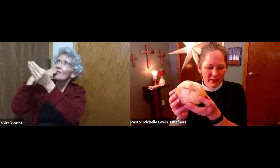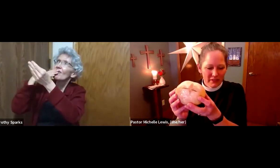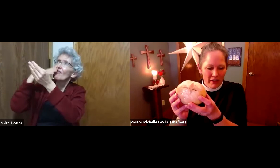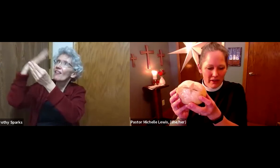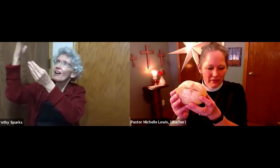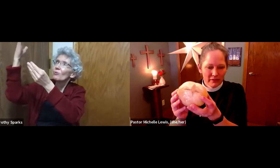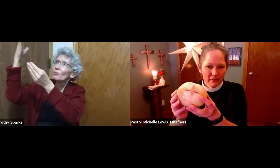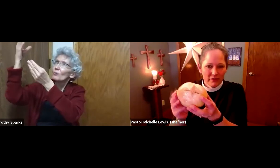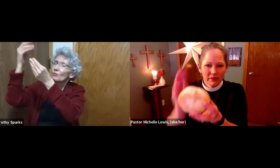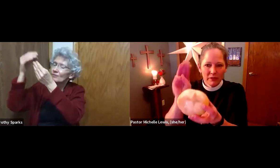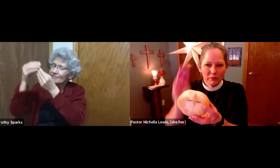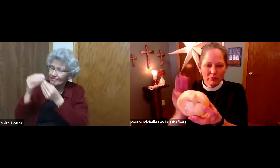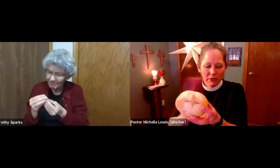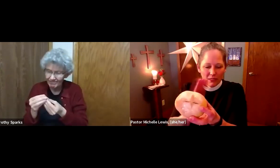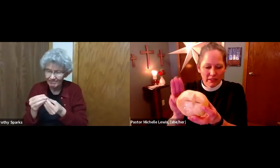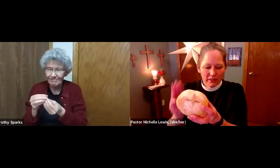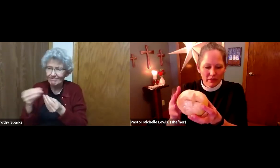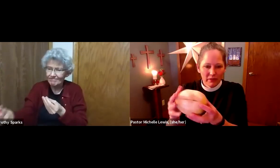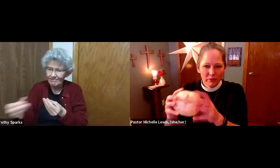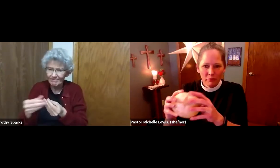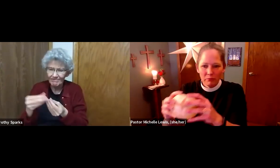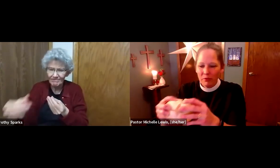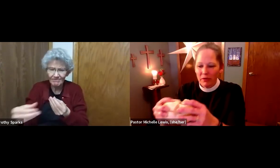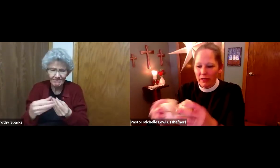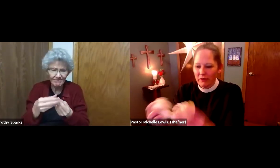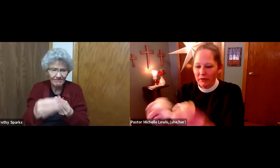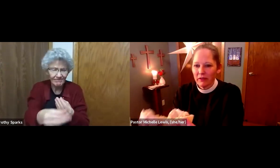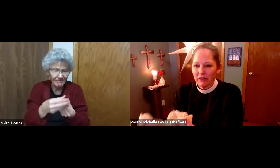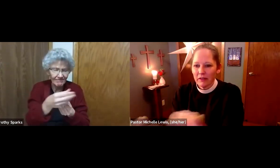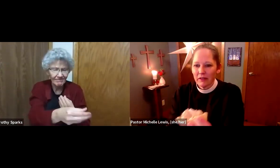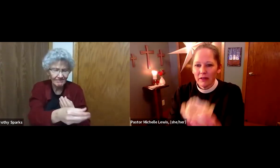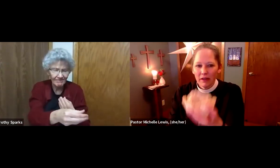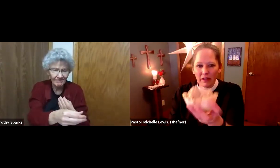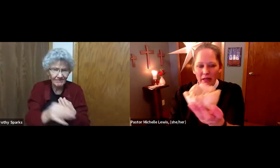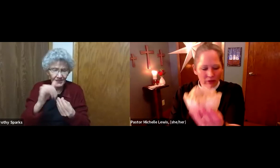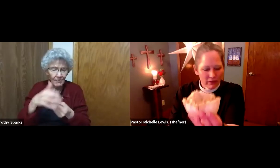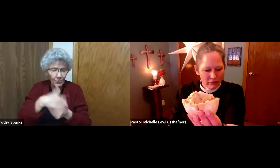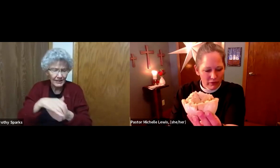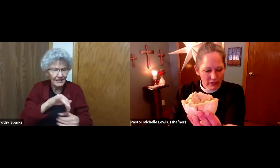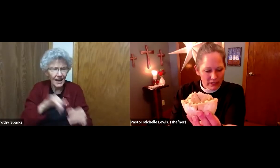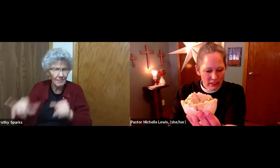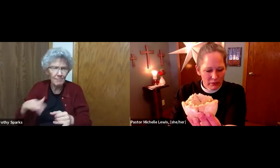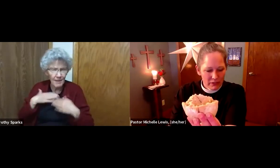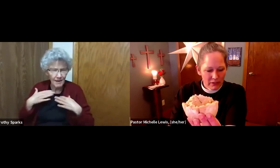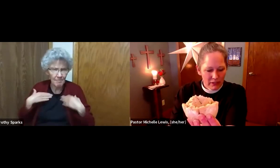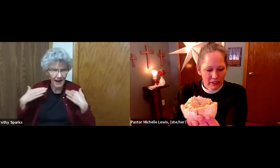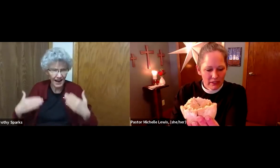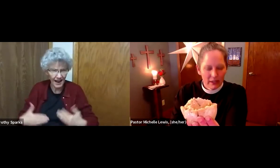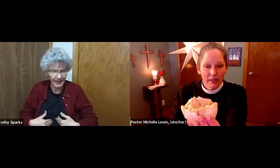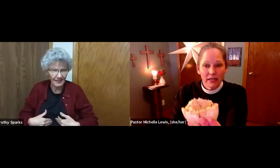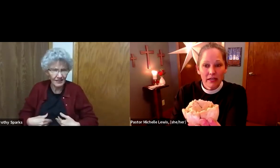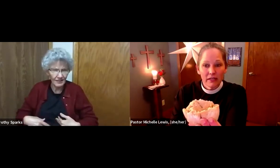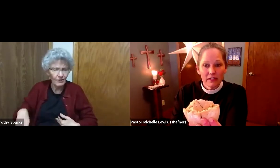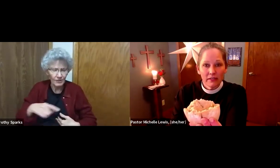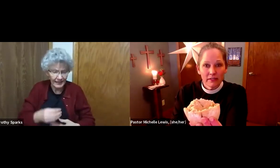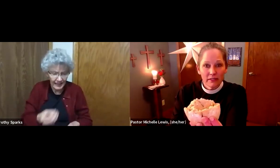thanked God, blessed it, broke it, and gave it for his disciples to eat, saying,